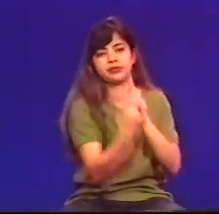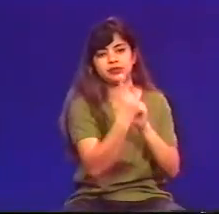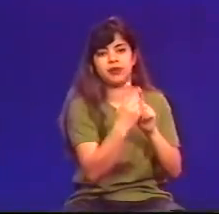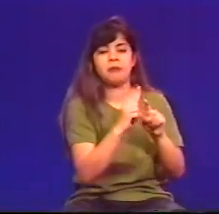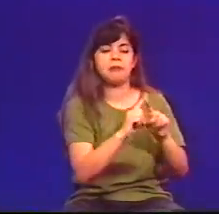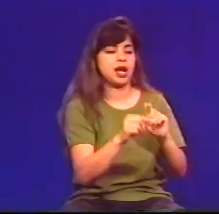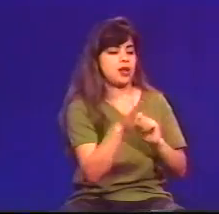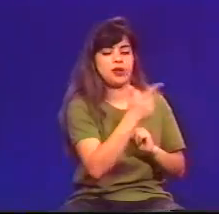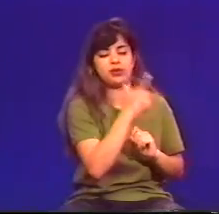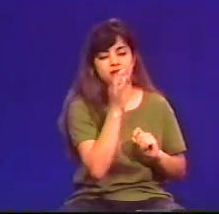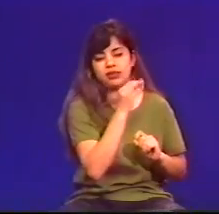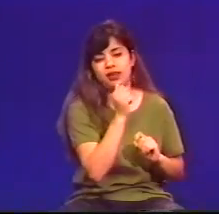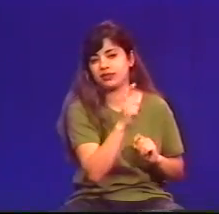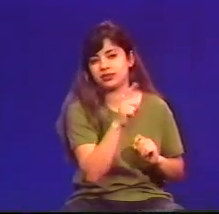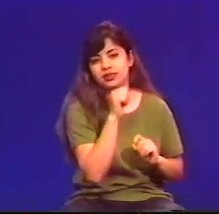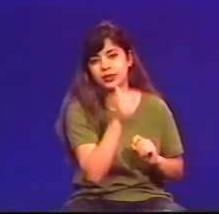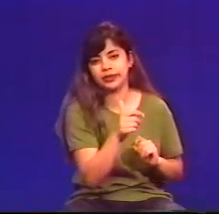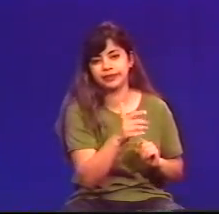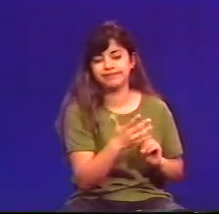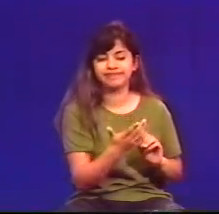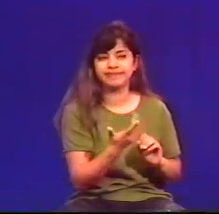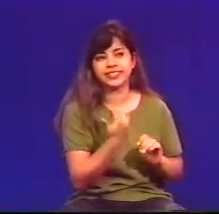could, we didn't have the common language.